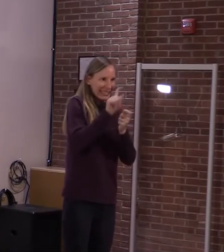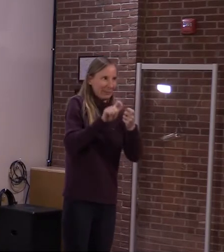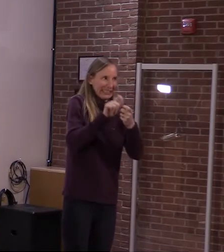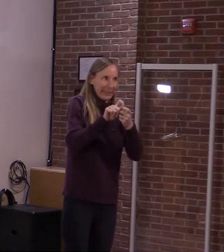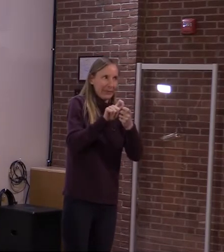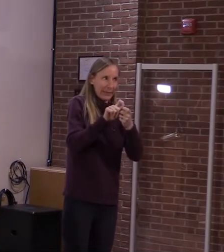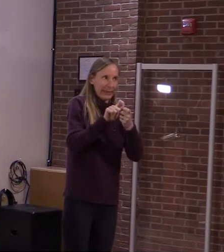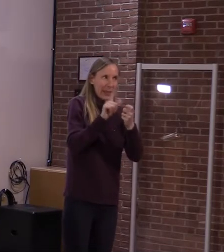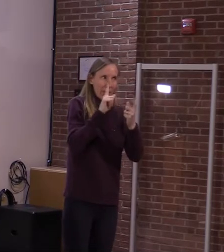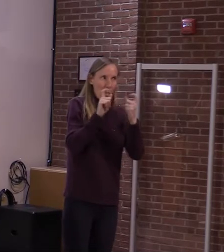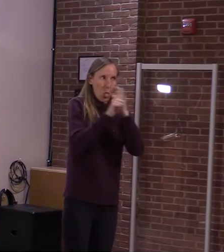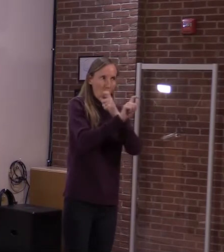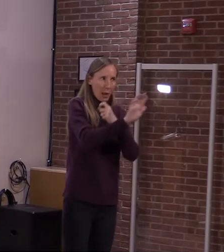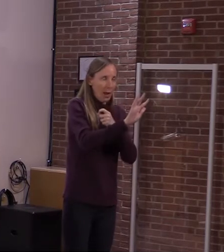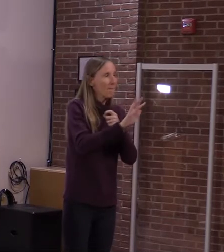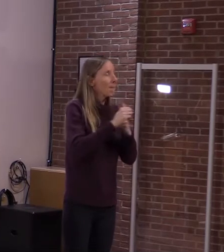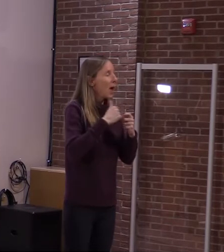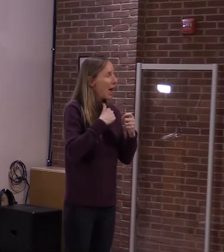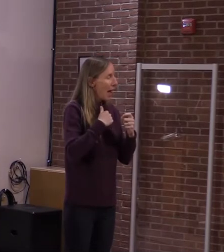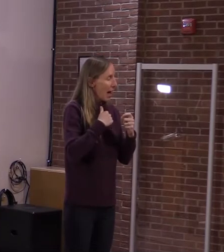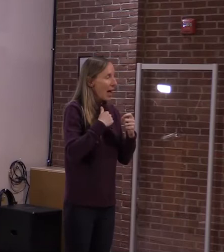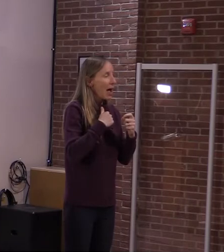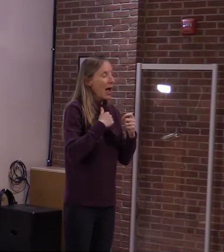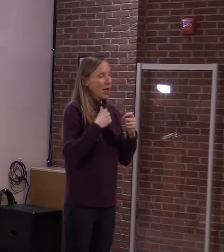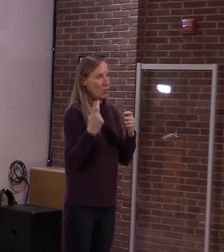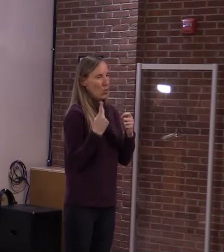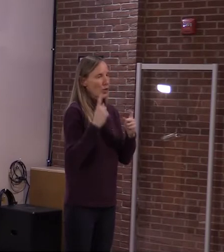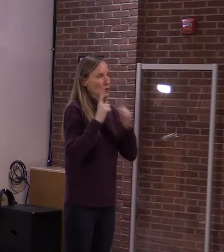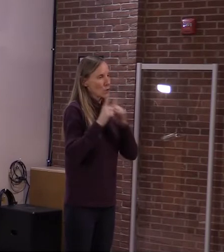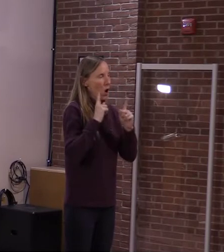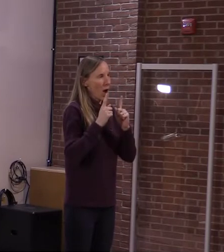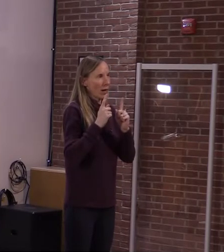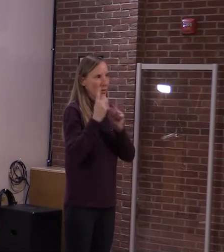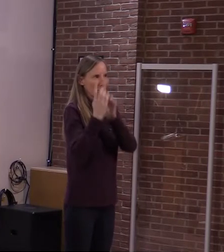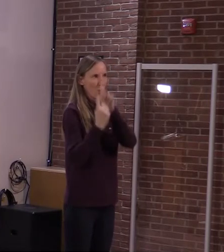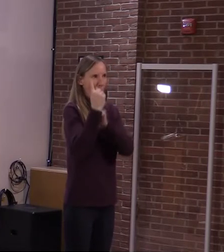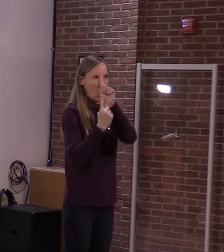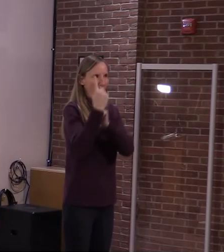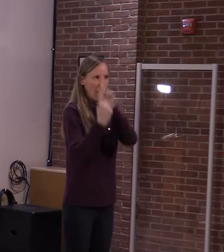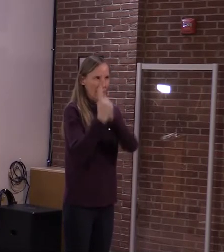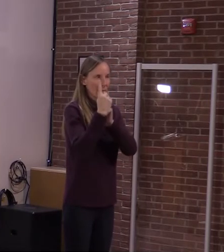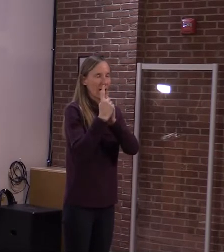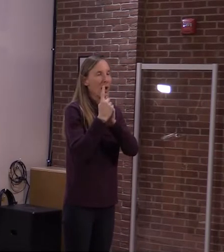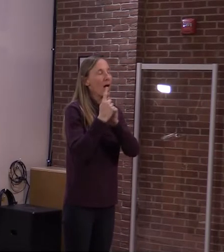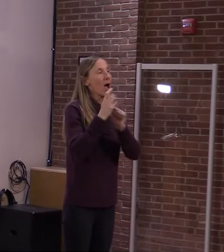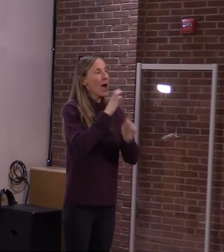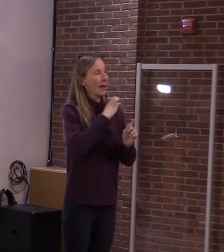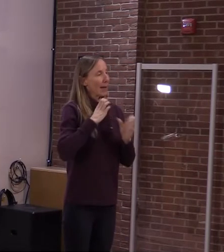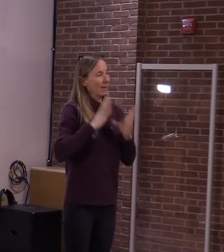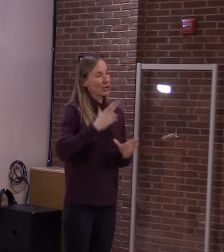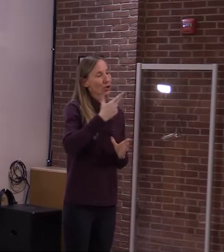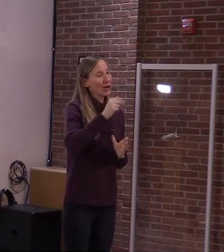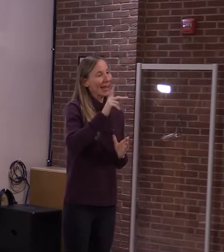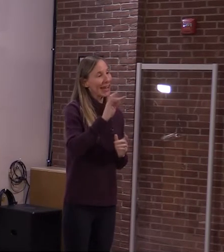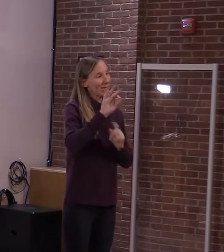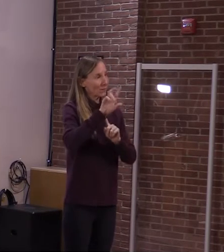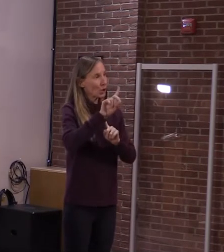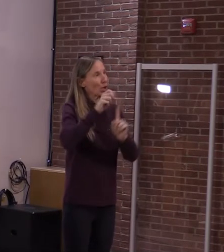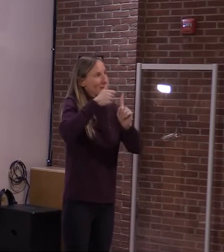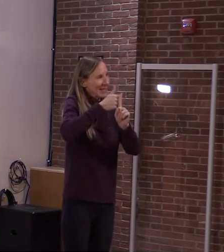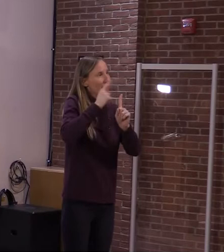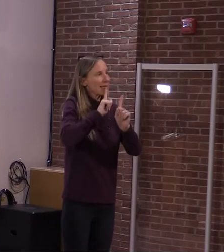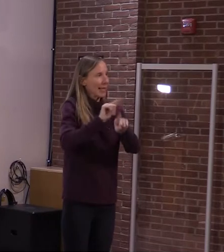call, but I would be more than happy to offer offline to connect you with Commissioner Hanford to see if he might offer a perspective on